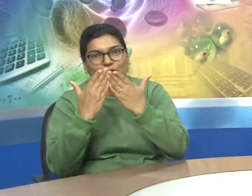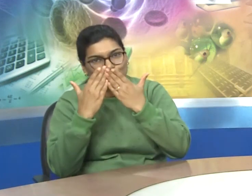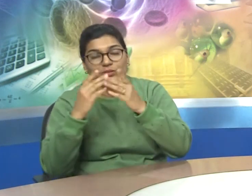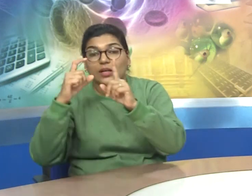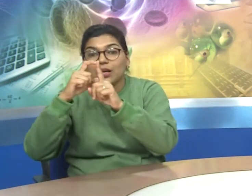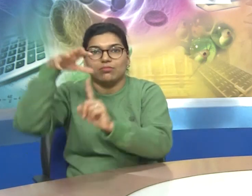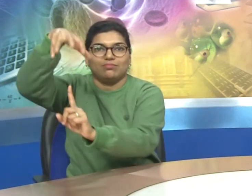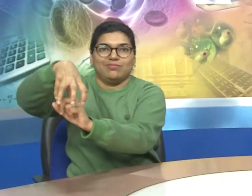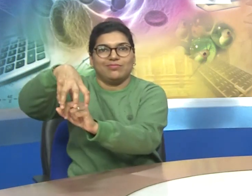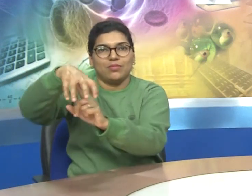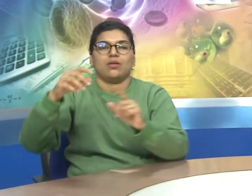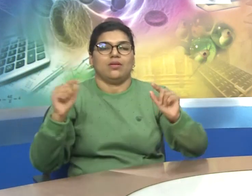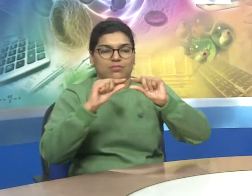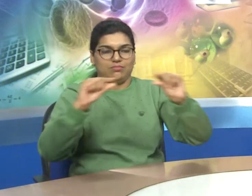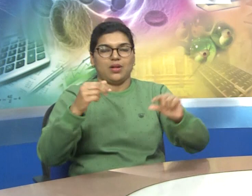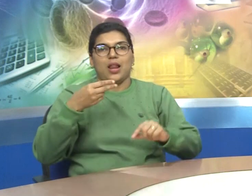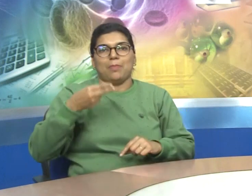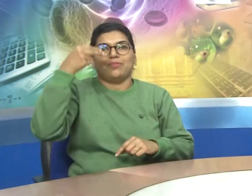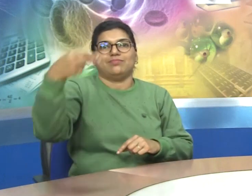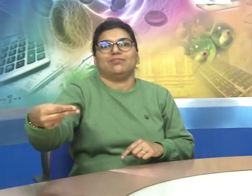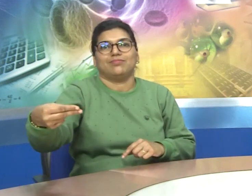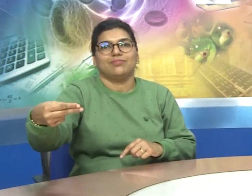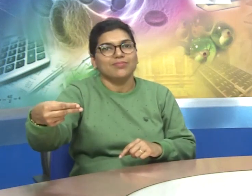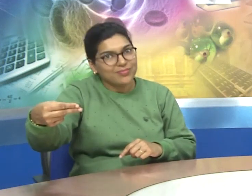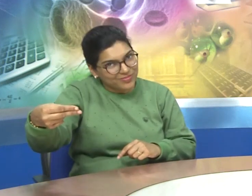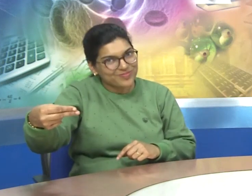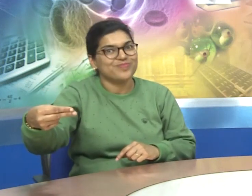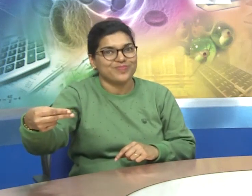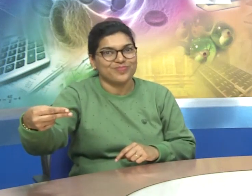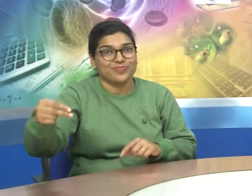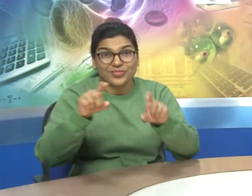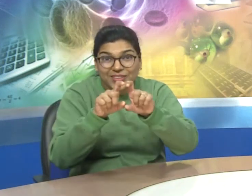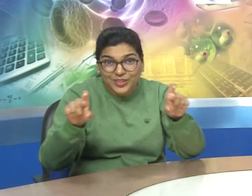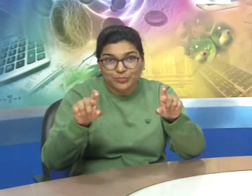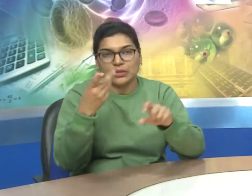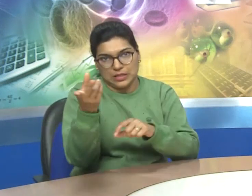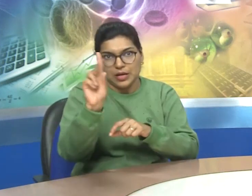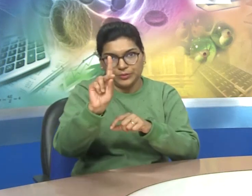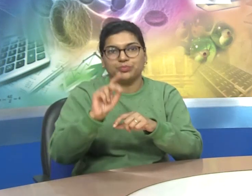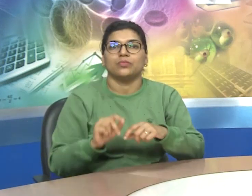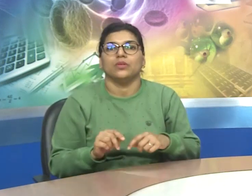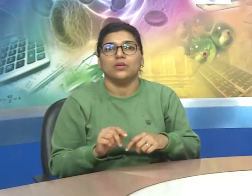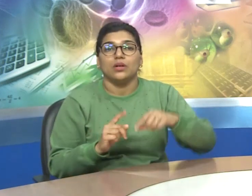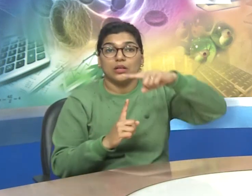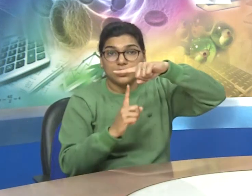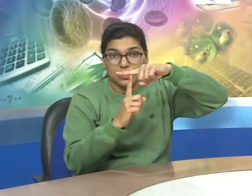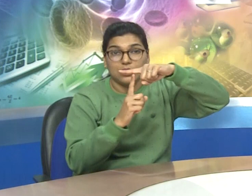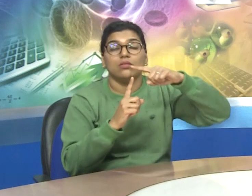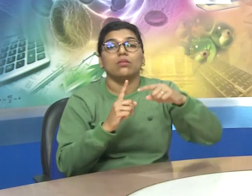will come in this book. So I hope it is clear. Let me tell you again. First, T is for